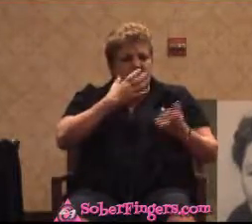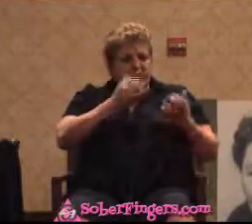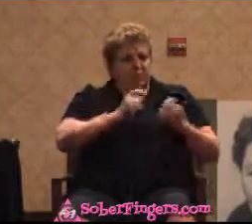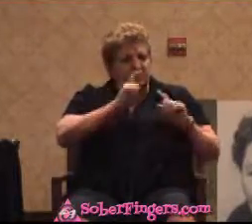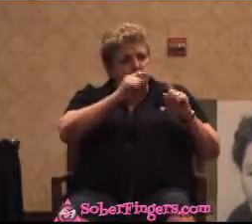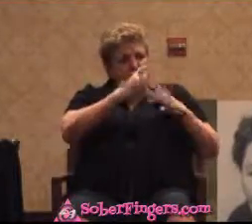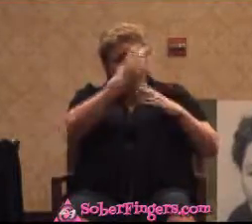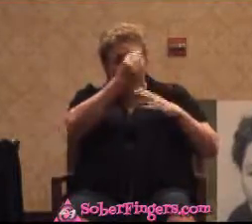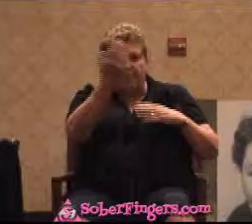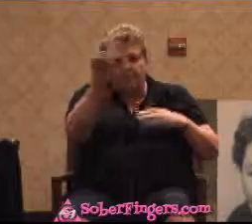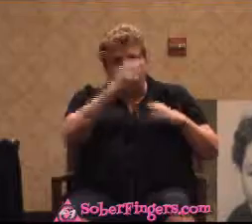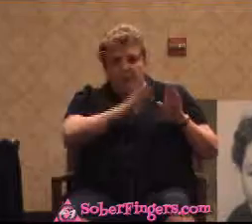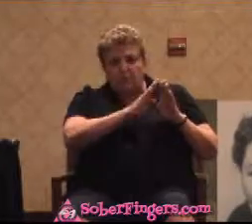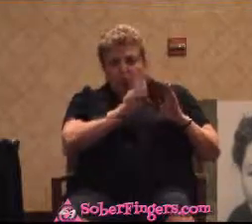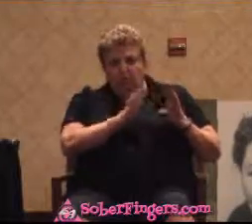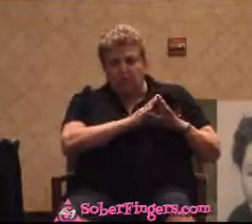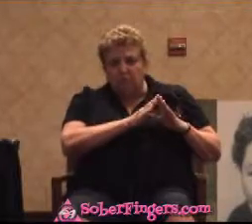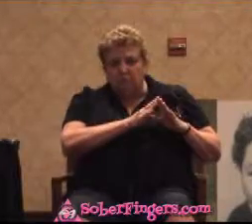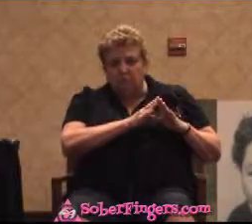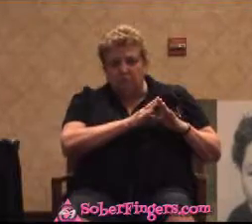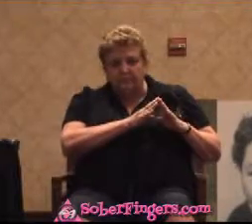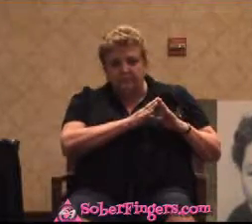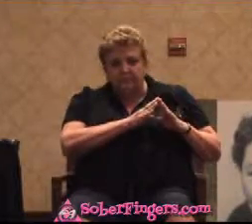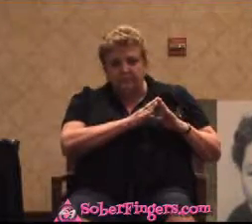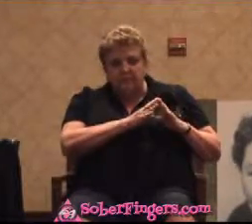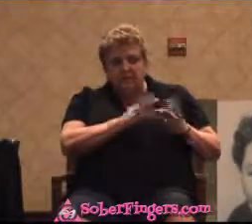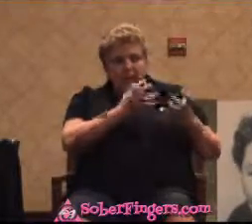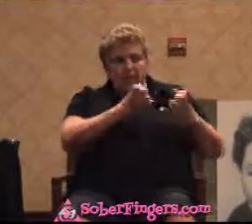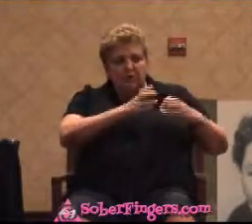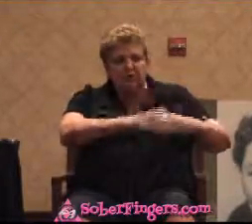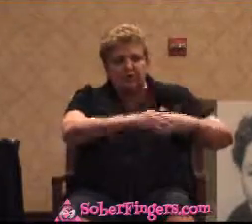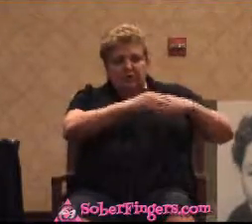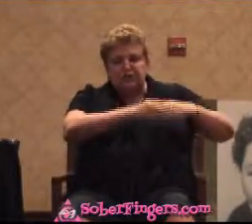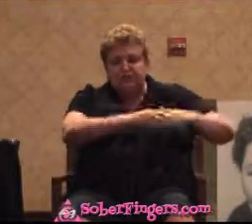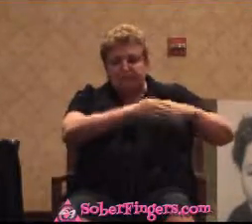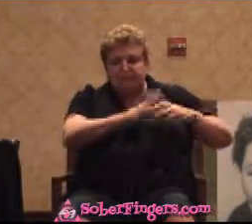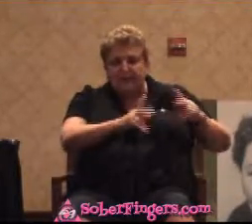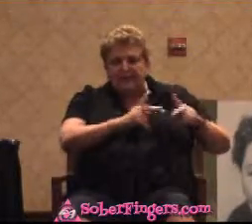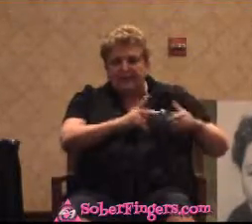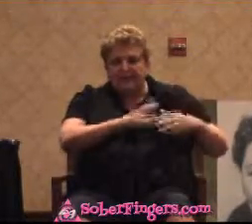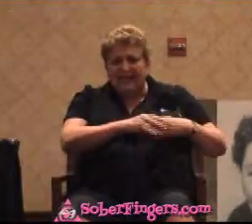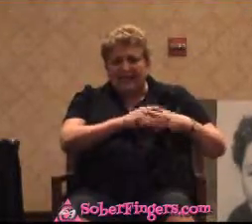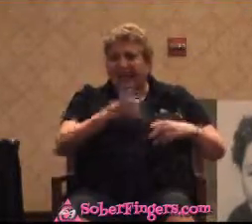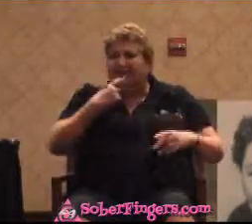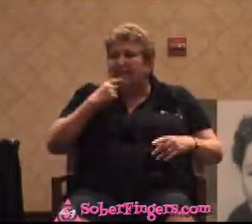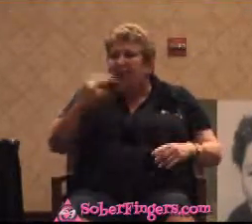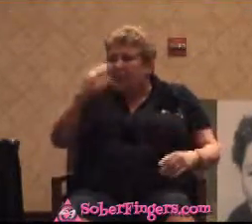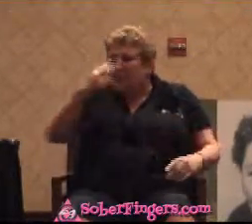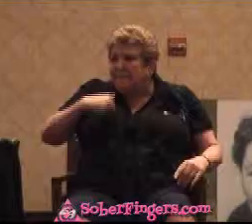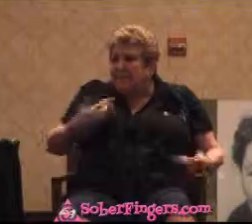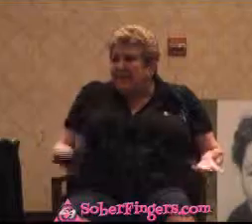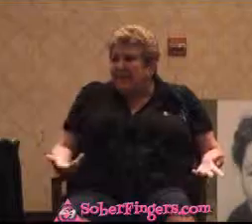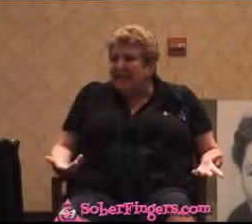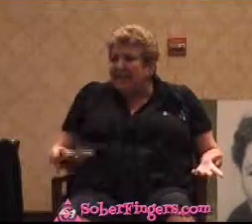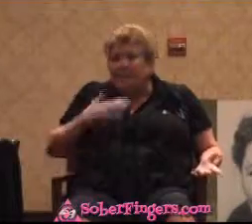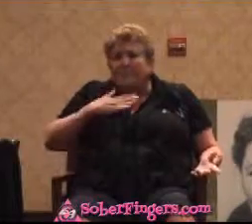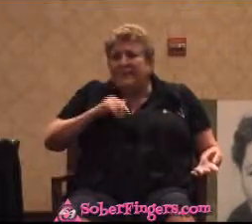front door and I want you to shake people's hands." I said, "Bob, look at me. Please don't make me go out